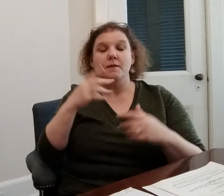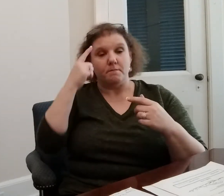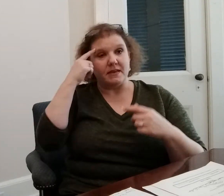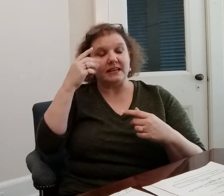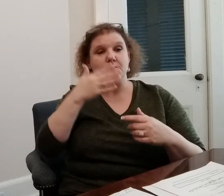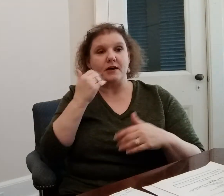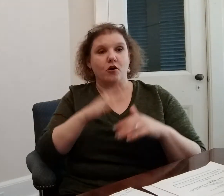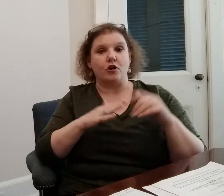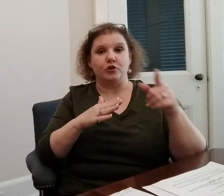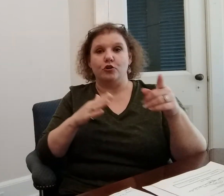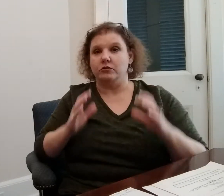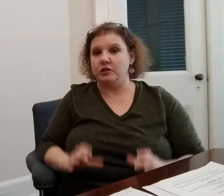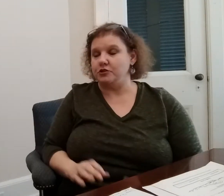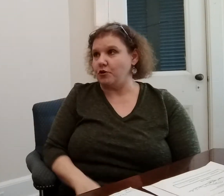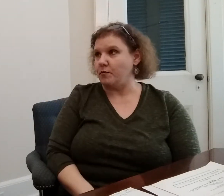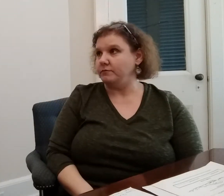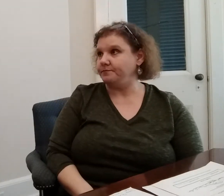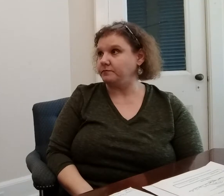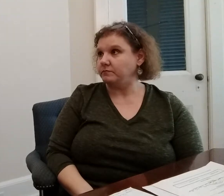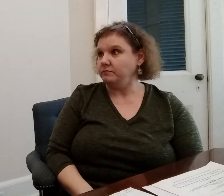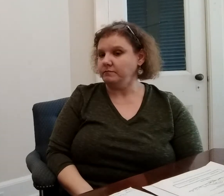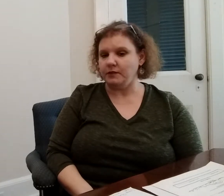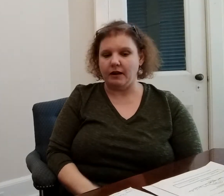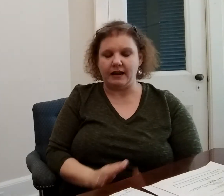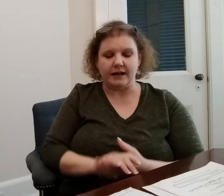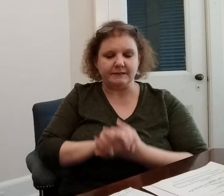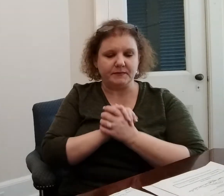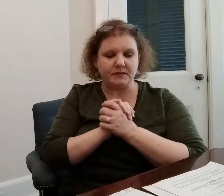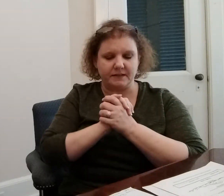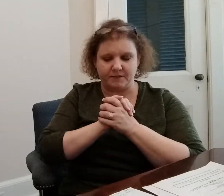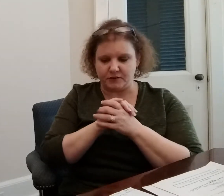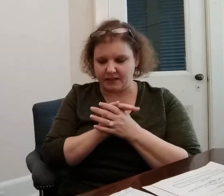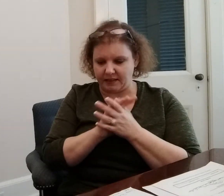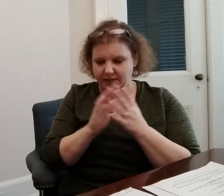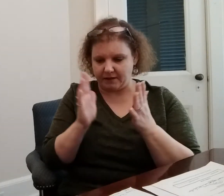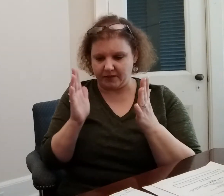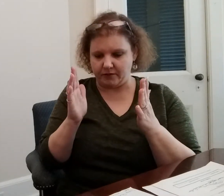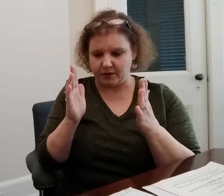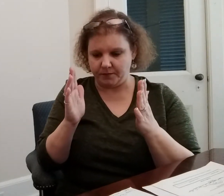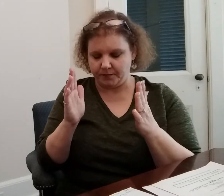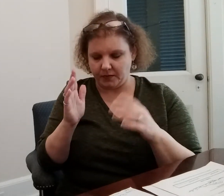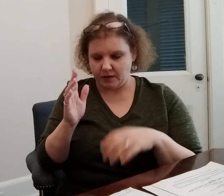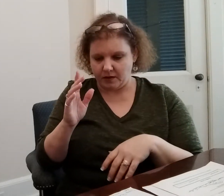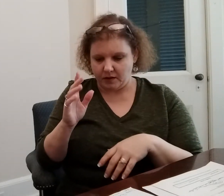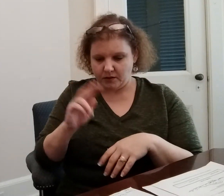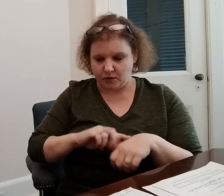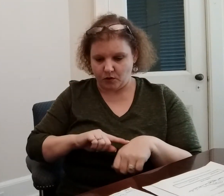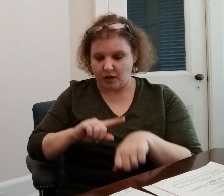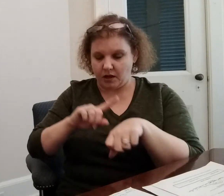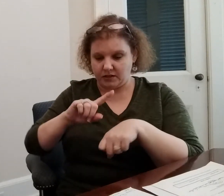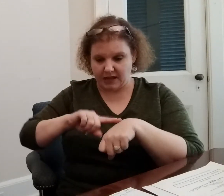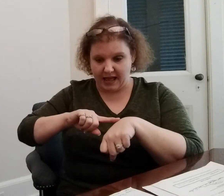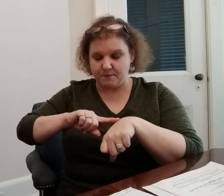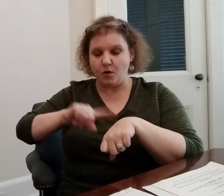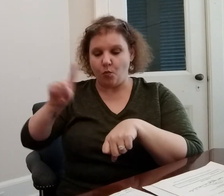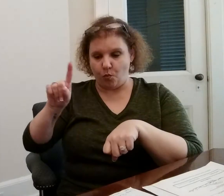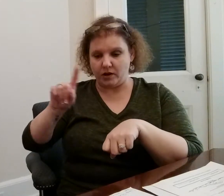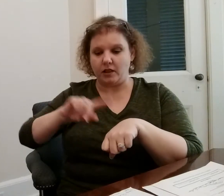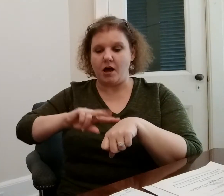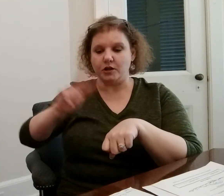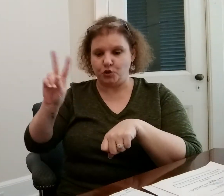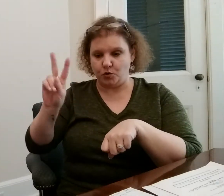mentally better on your consumer okay okay okay um let me get this thing i think it'll be there okay time